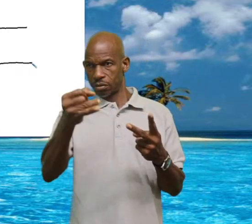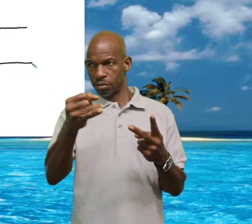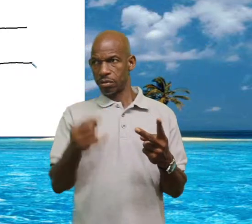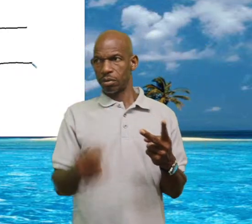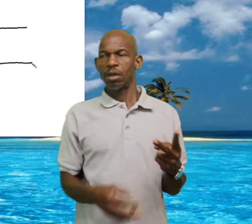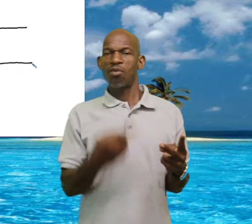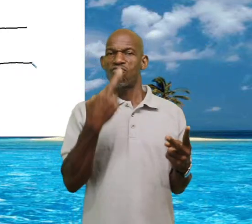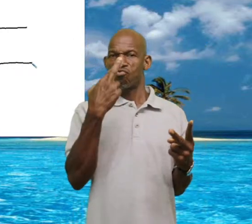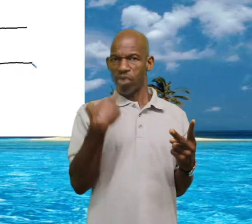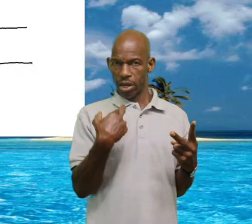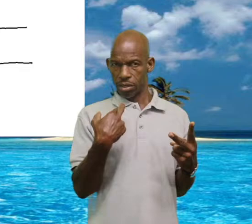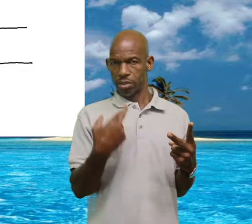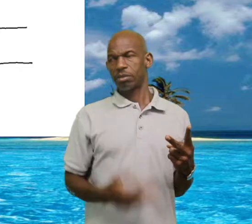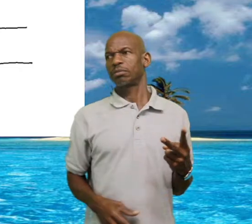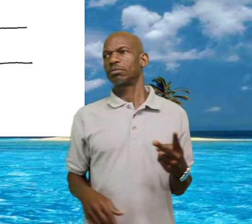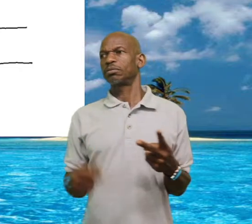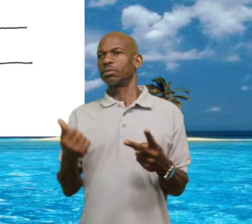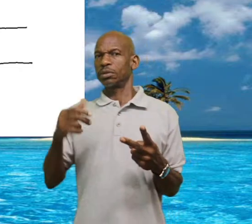Next one, number 3.